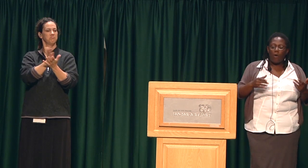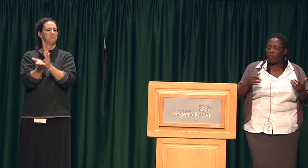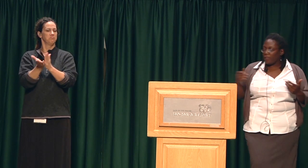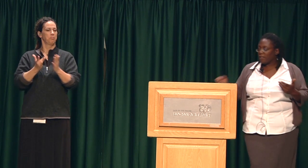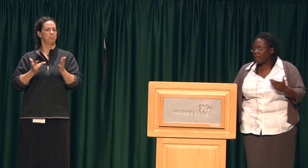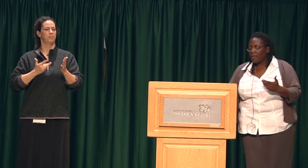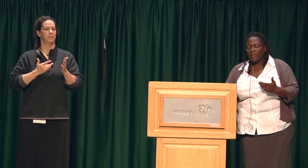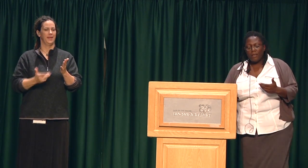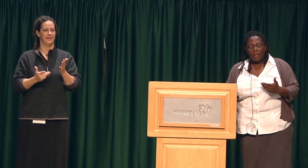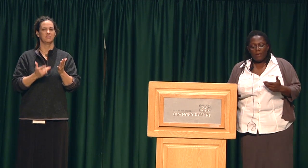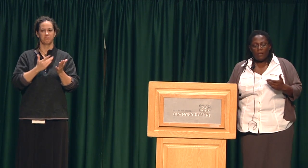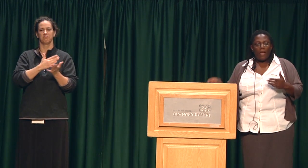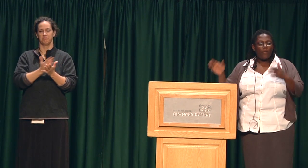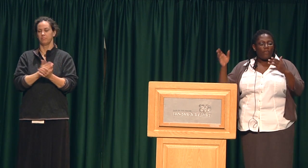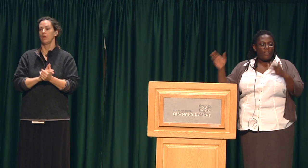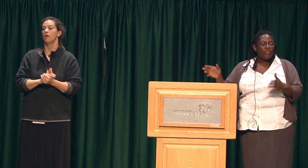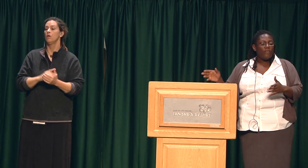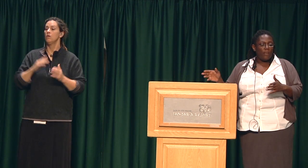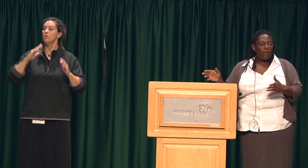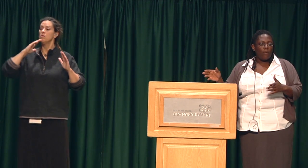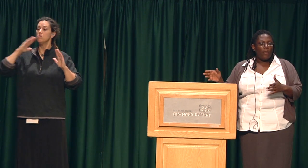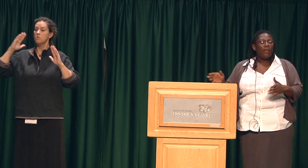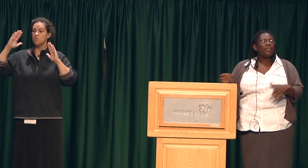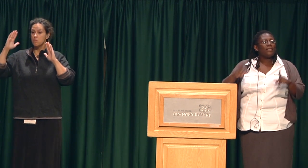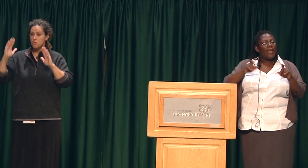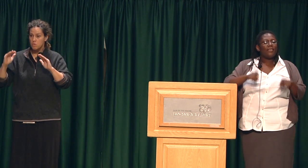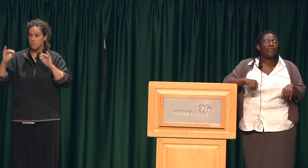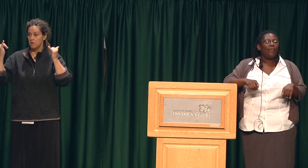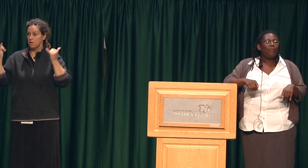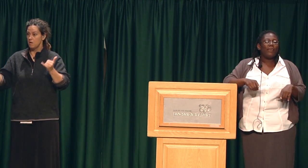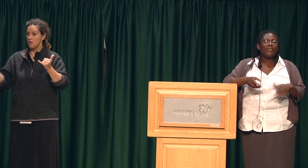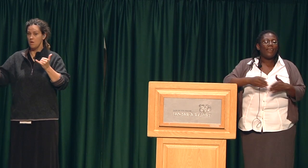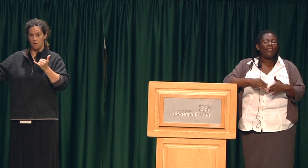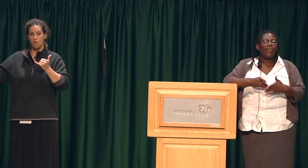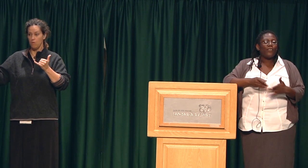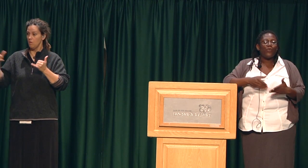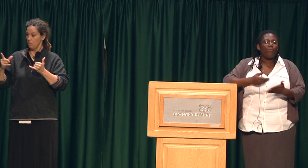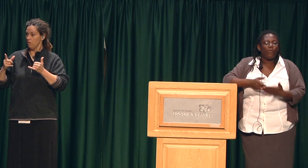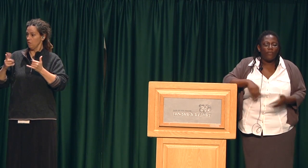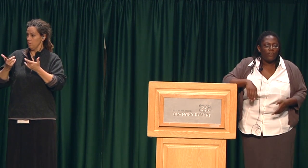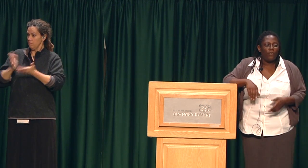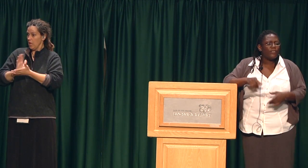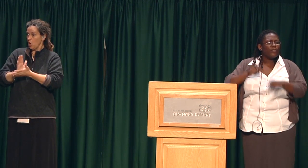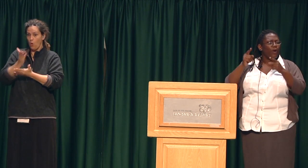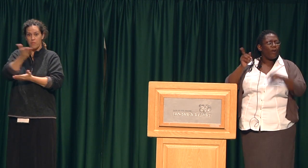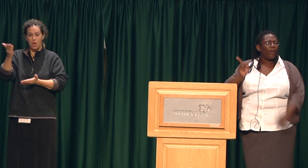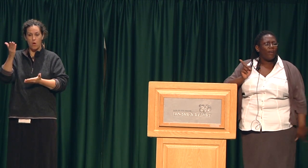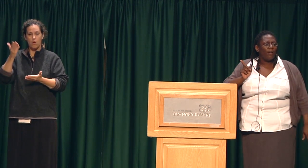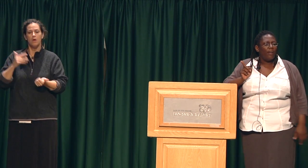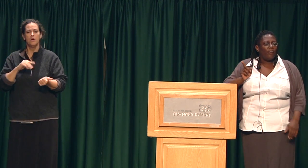and the hope with this is, now that we've finished the video, is to test it. Because again, the doctors want proof. You know, does